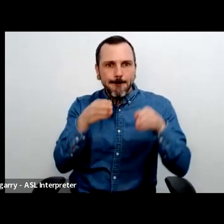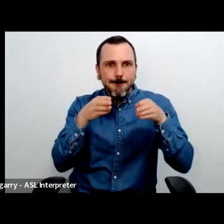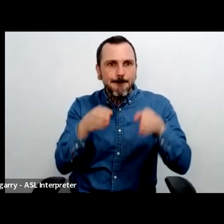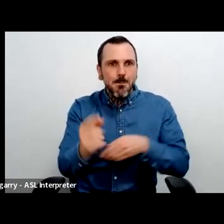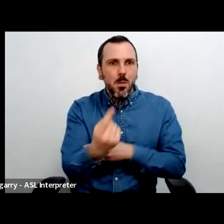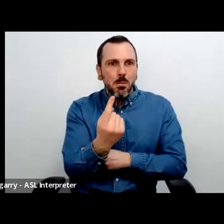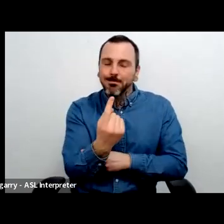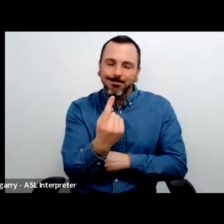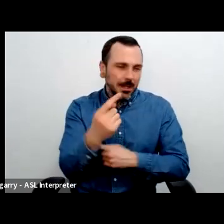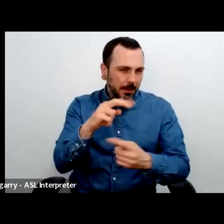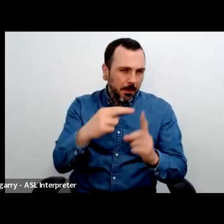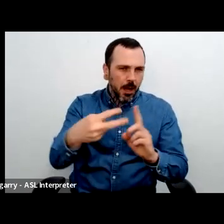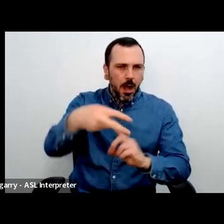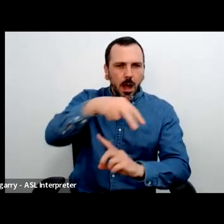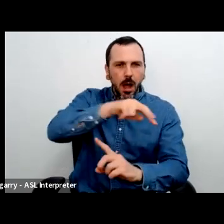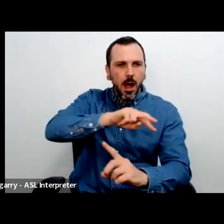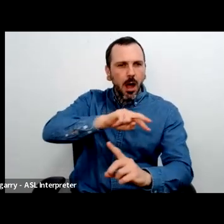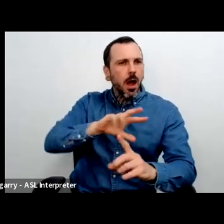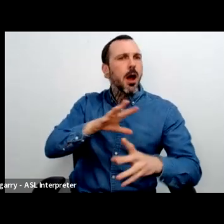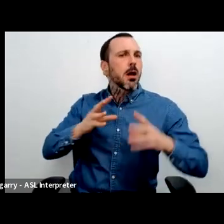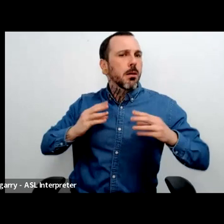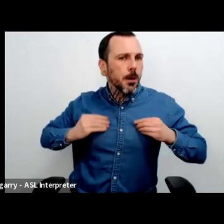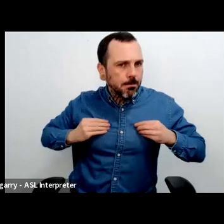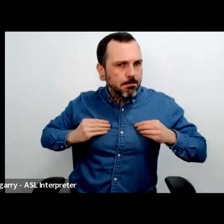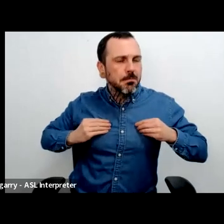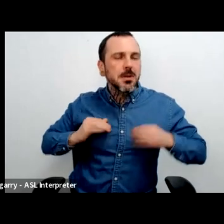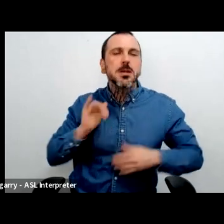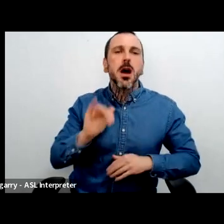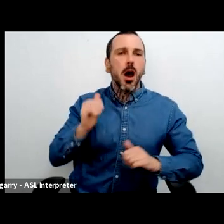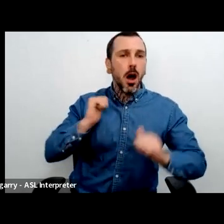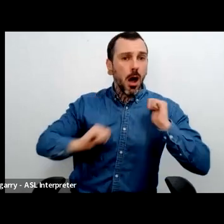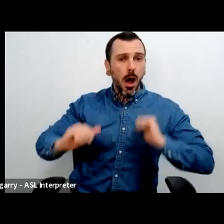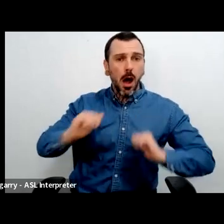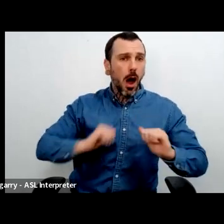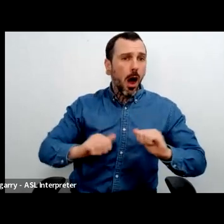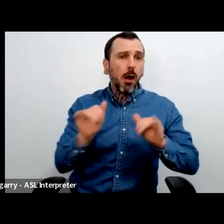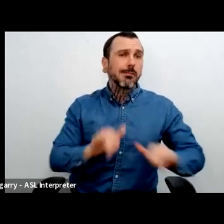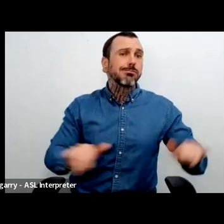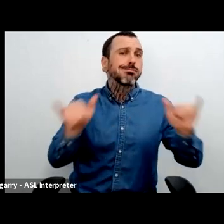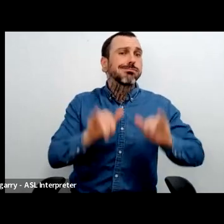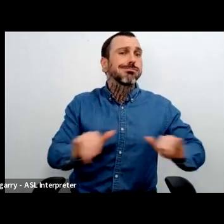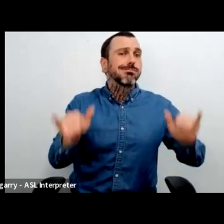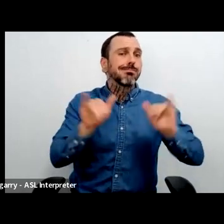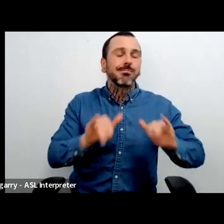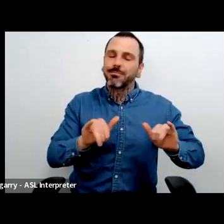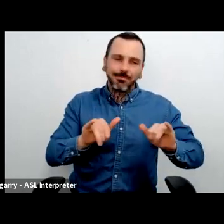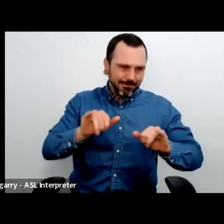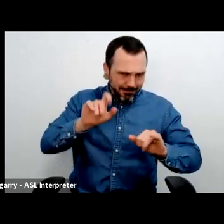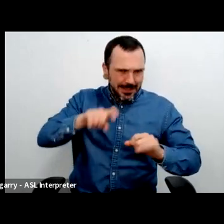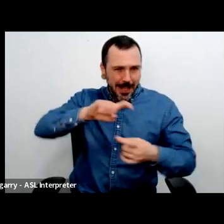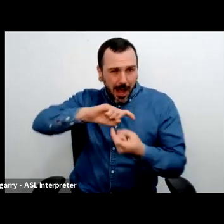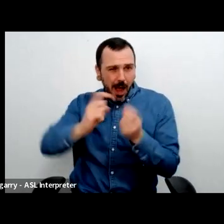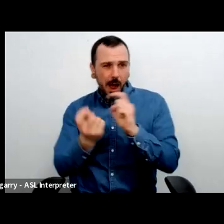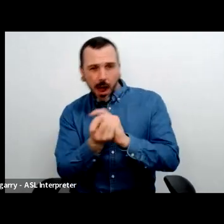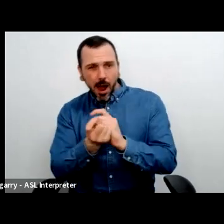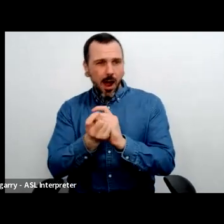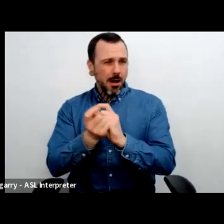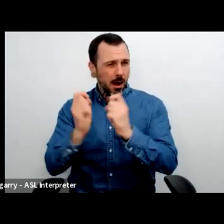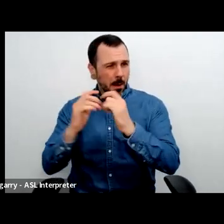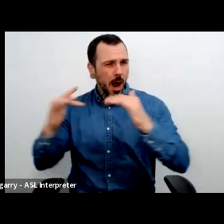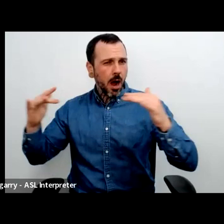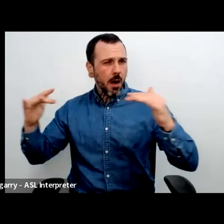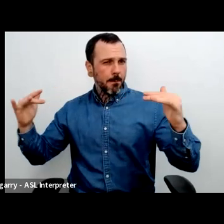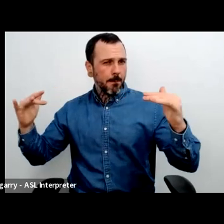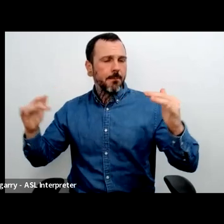be and what that is. So even to Gideon's point of just hanging out, well, that's kind of a kind of theater, using the lobby, seeing that